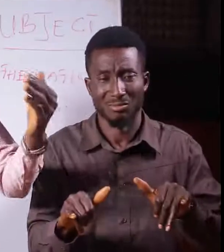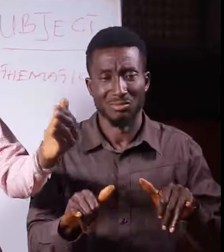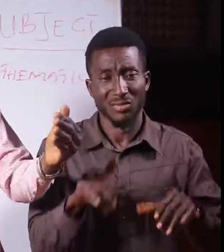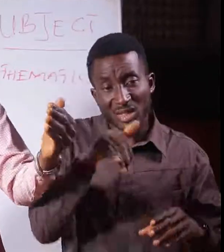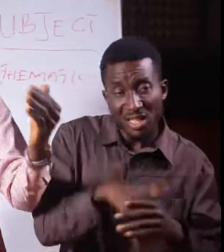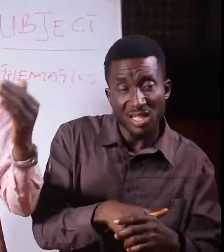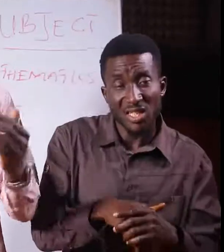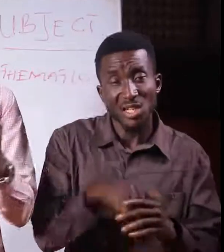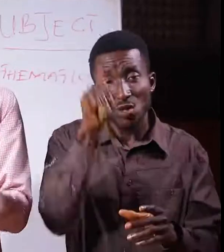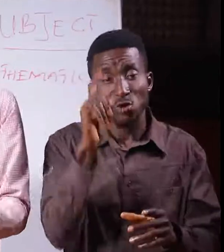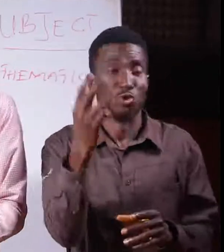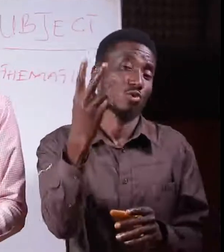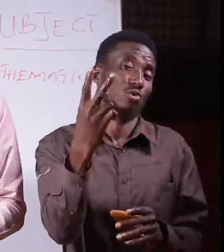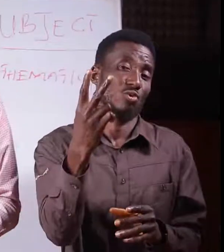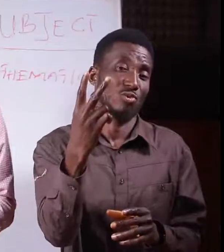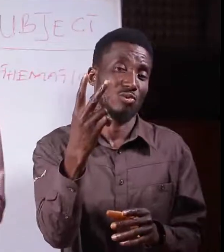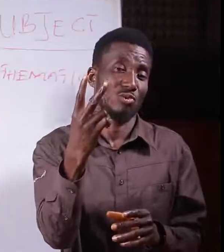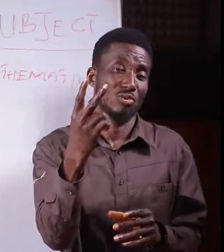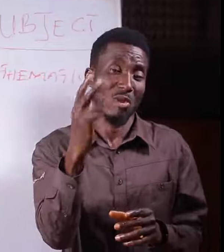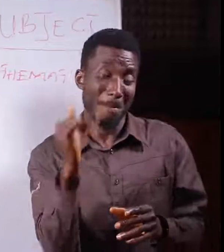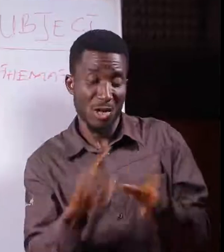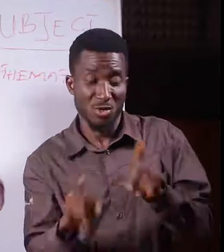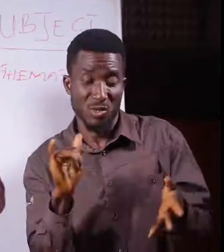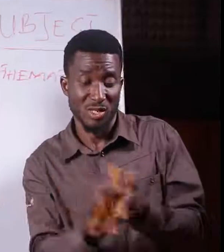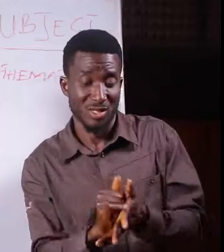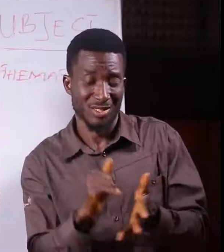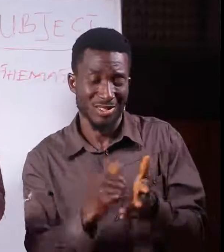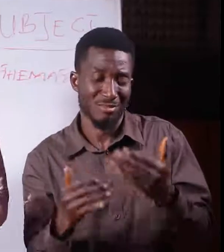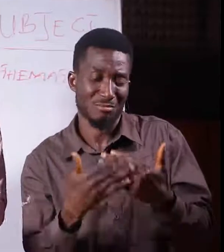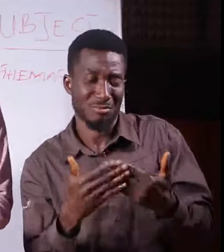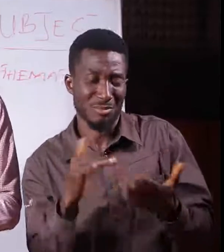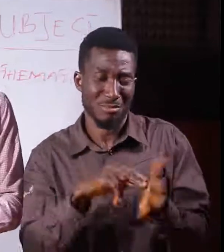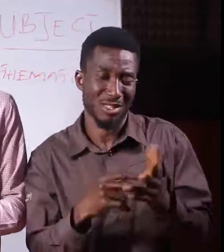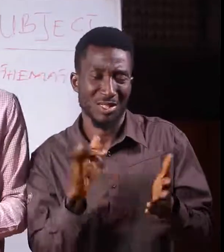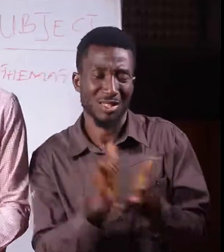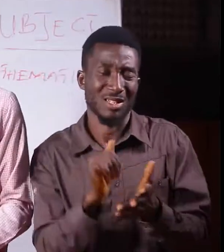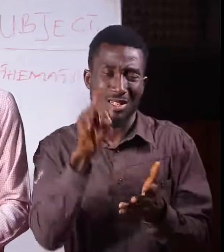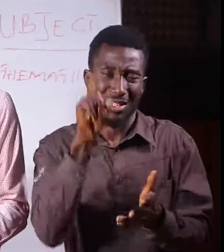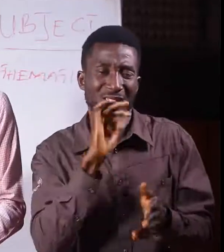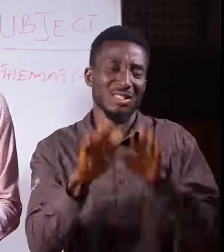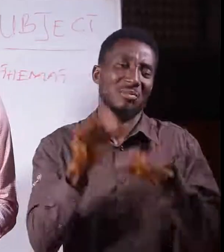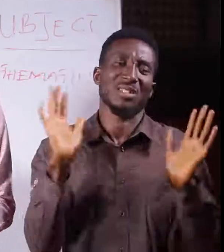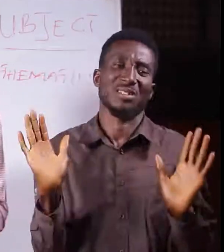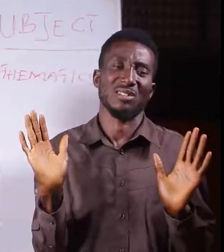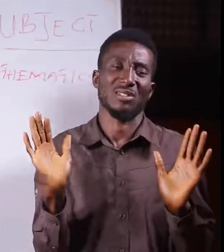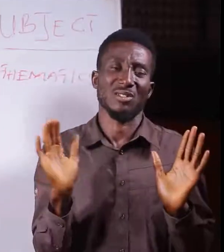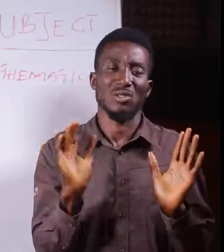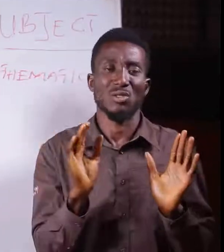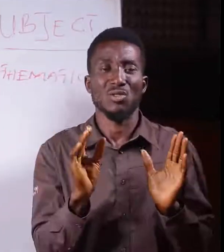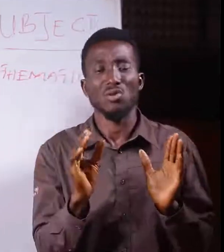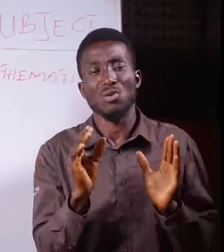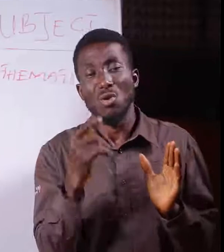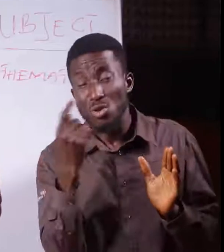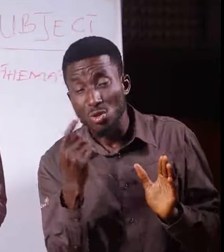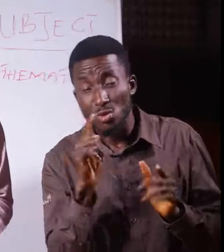same coefficient of x in equation 2. By doing that, it simply means x is balanced. So also,